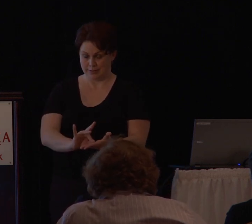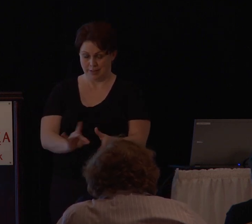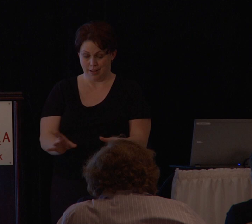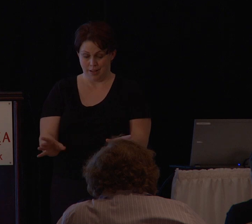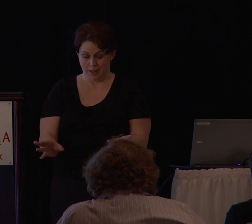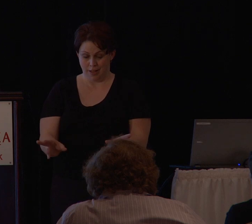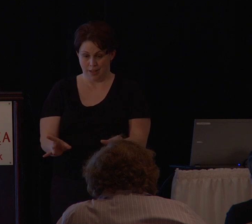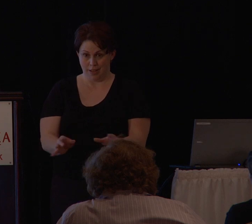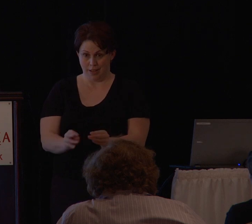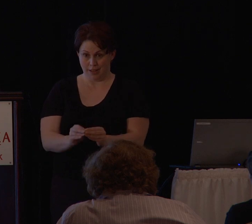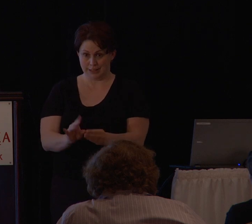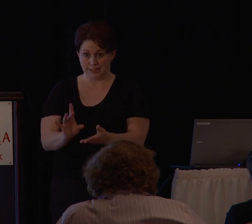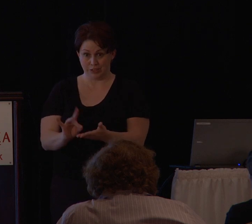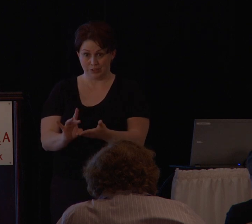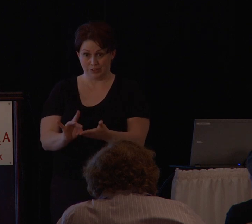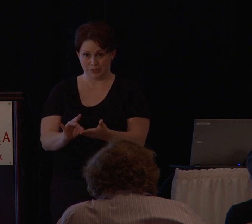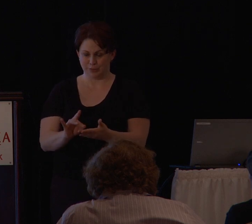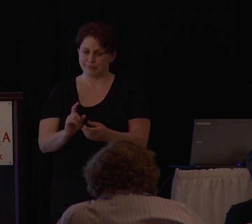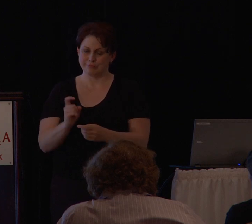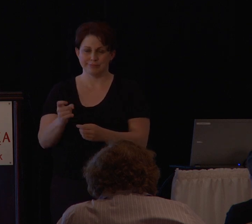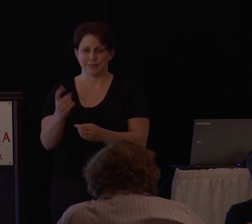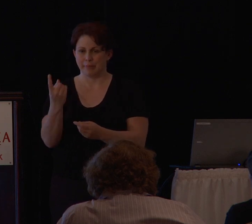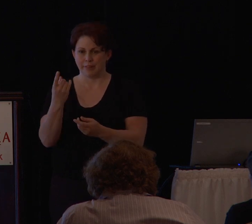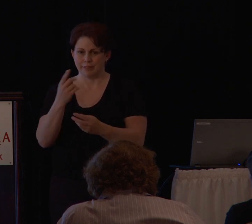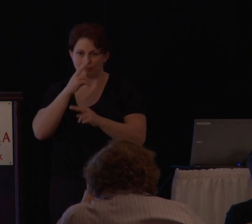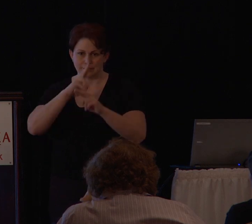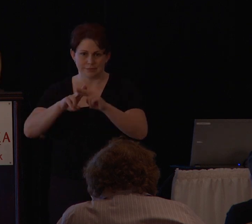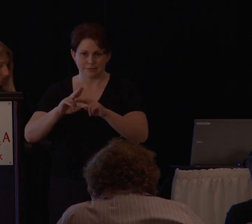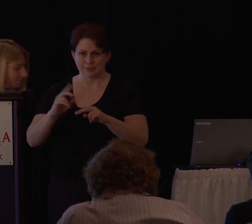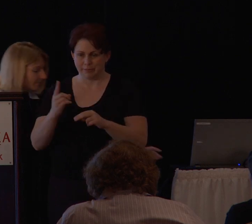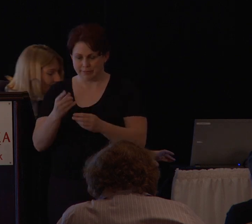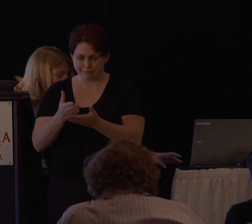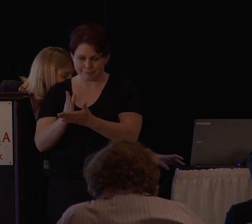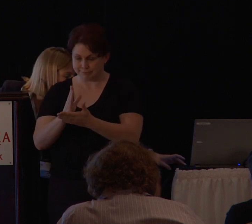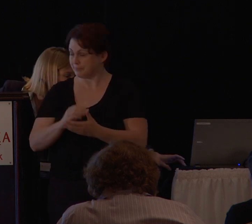enough stickers in the day, he would get a certain privilege.